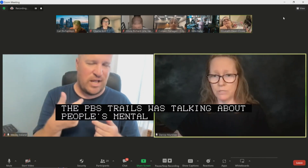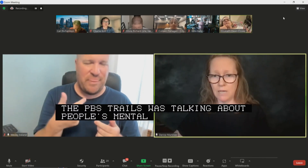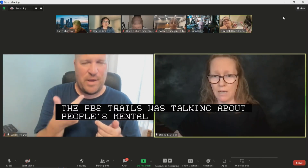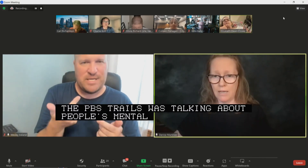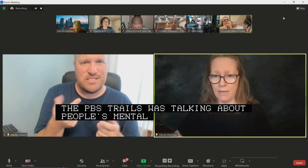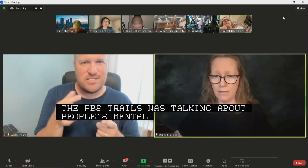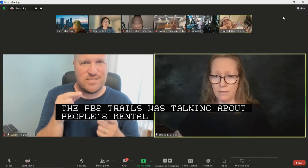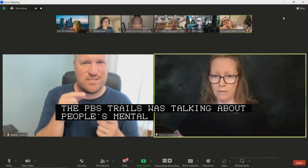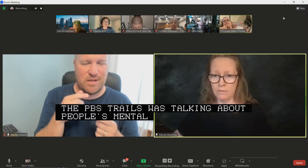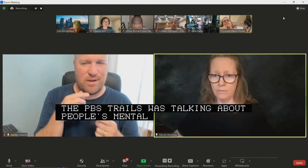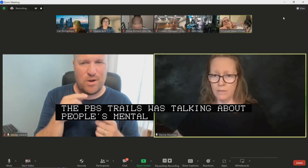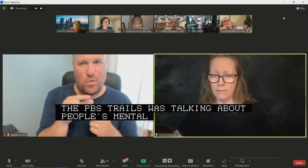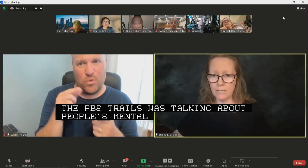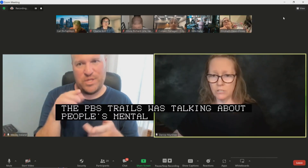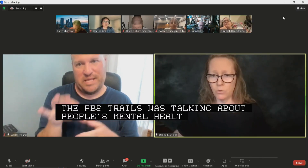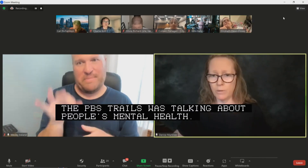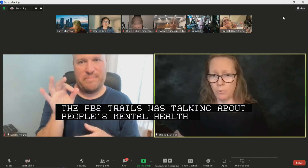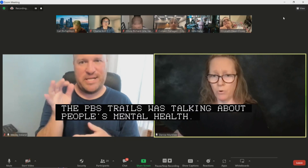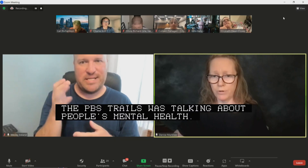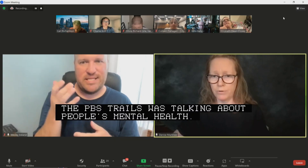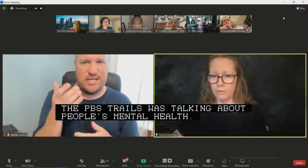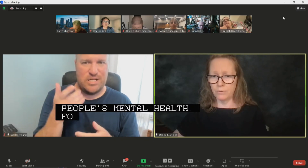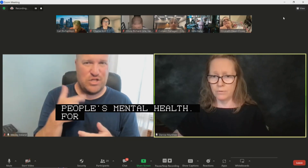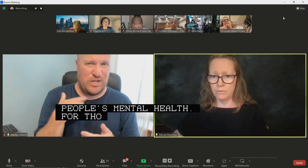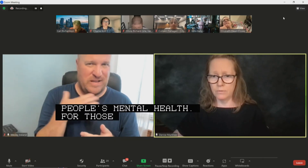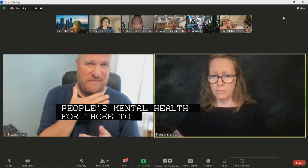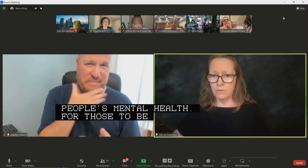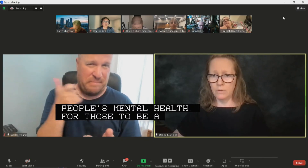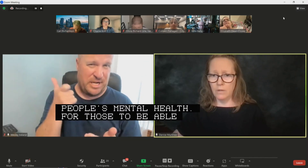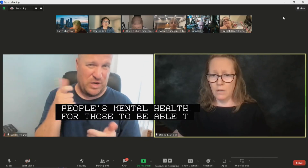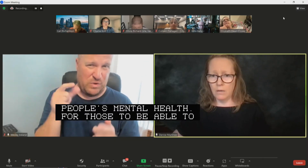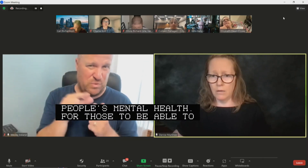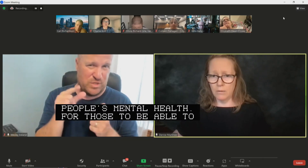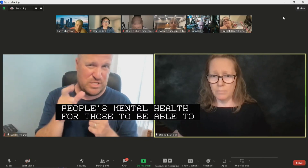get outside, that it's so important.